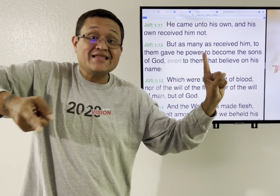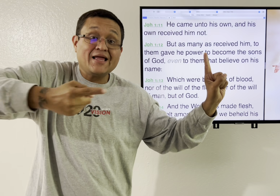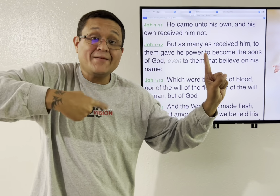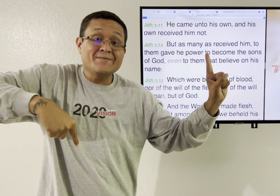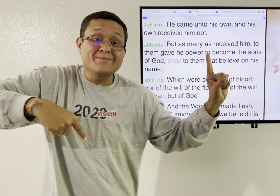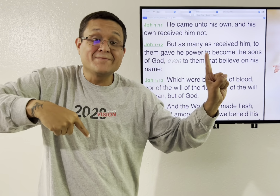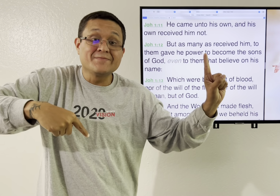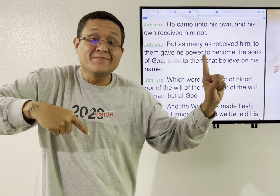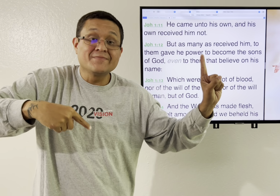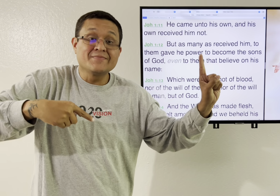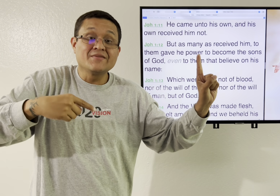To them